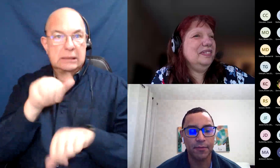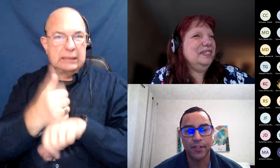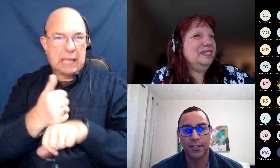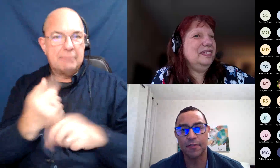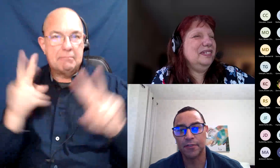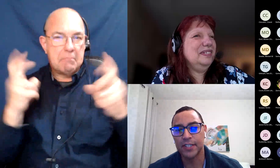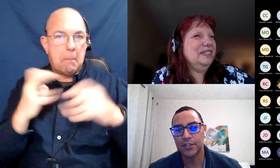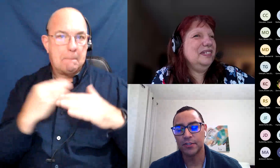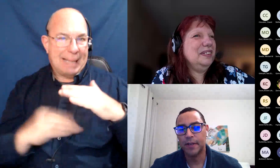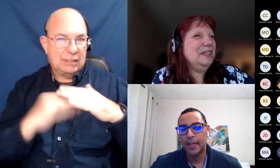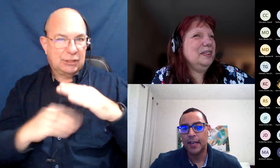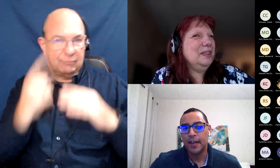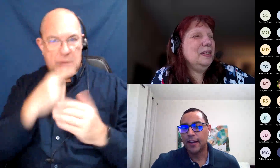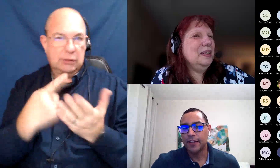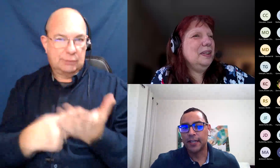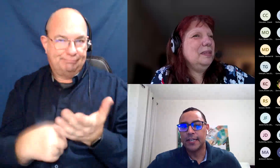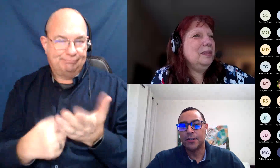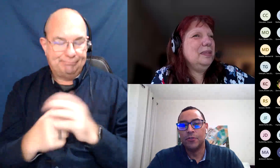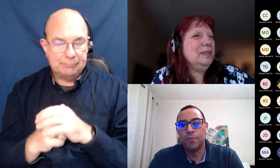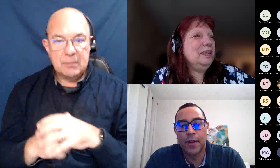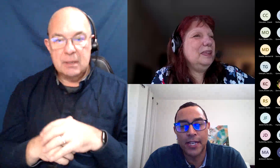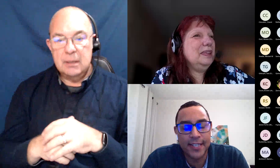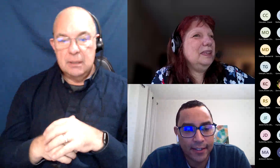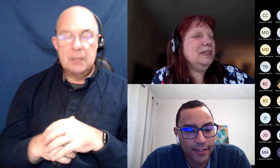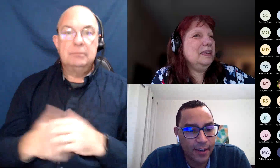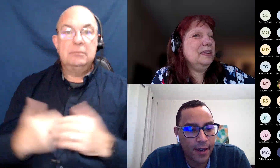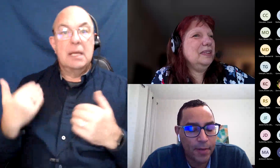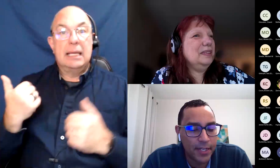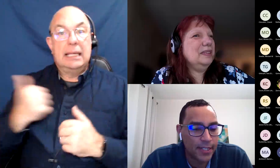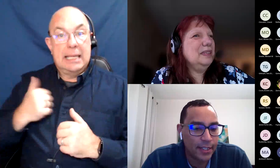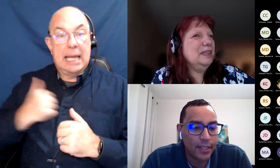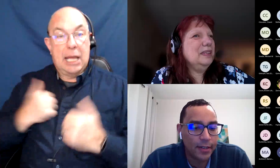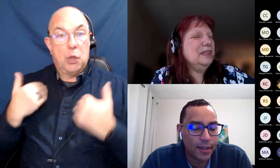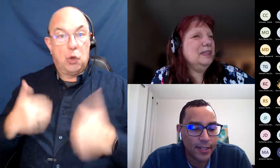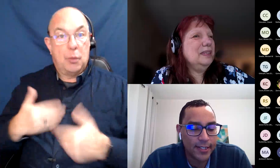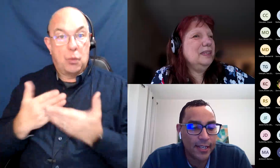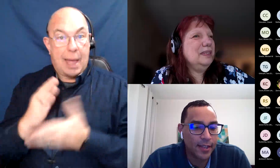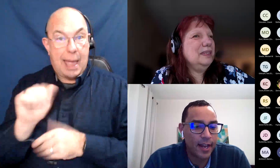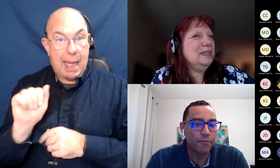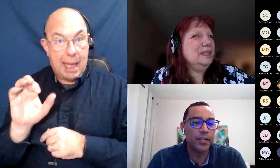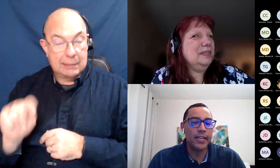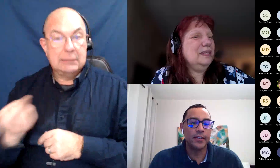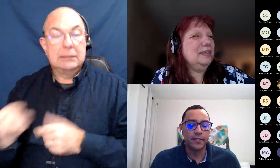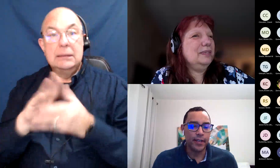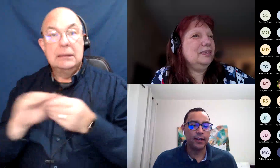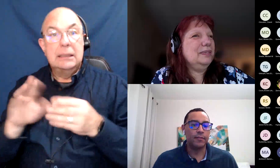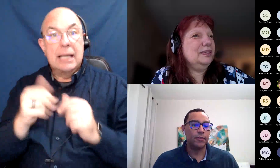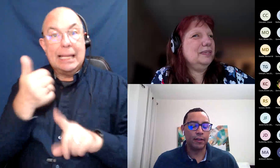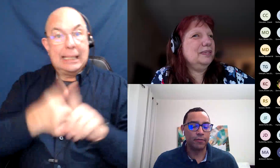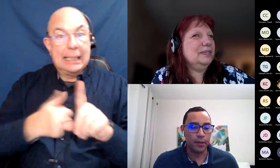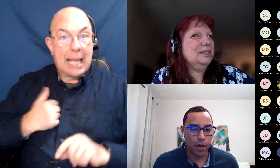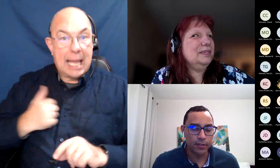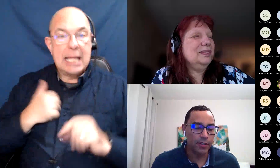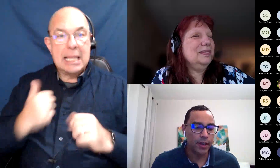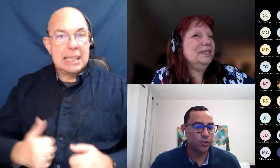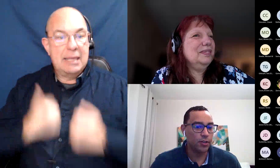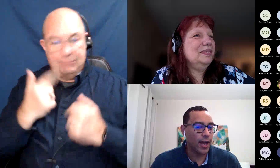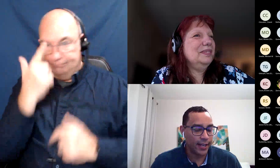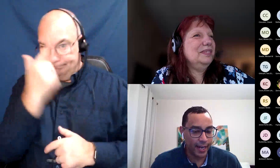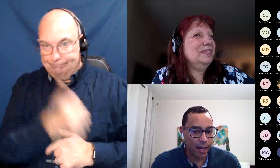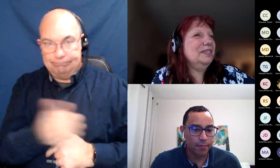as you said, for this conversation. The Canadian Human Rights Act basically states that every Canadian can live the life they